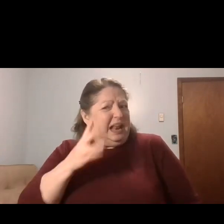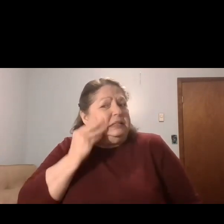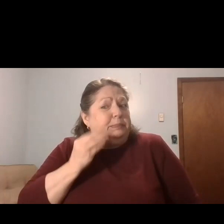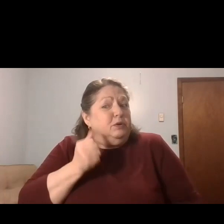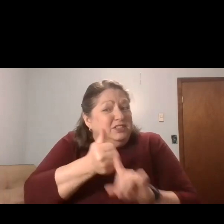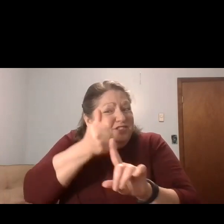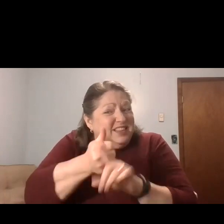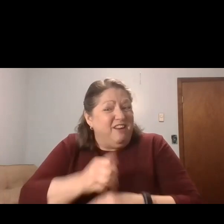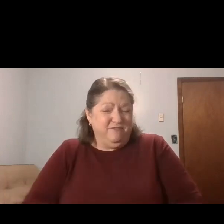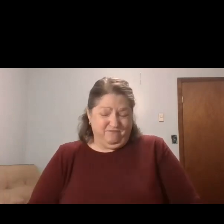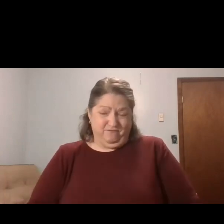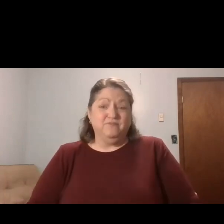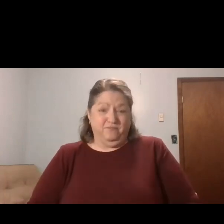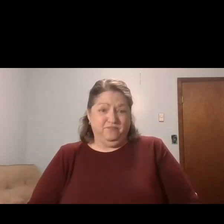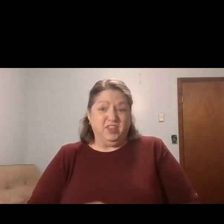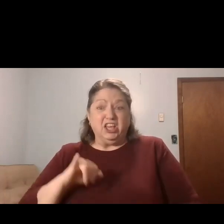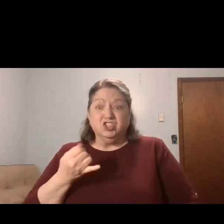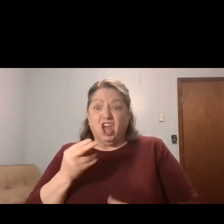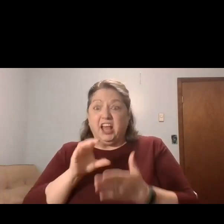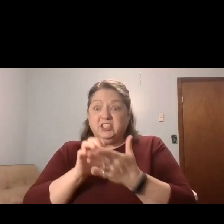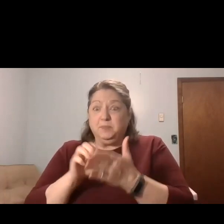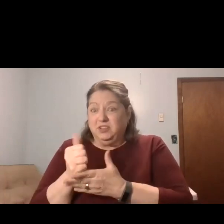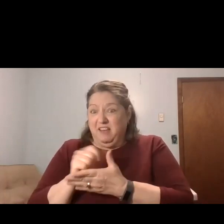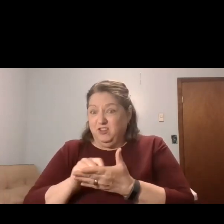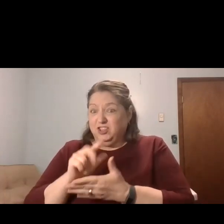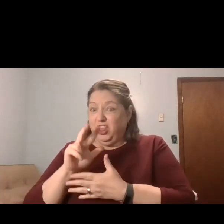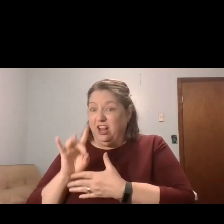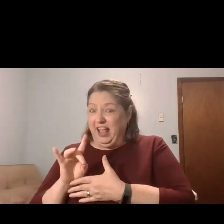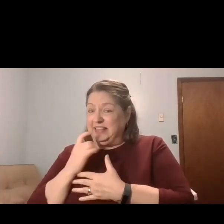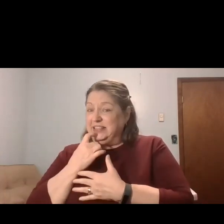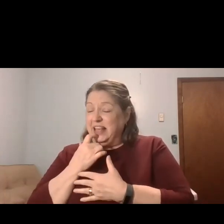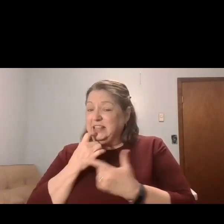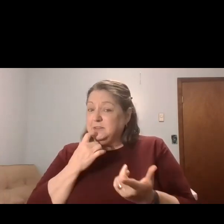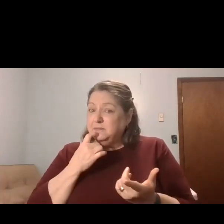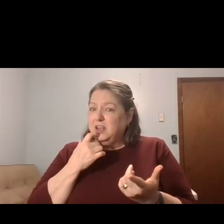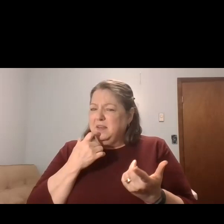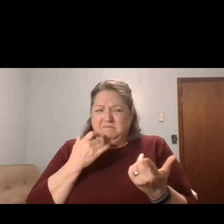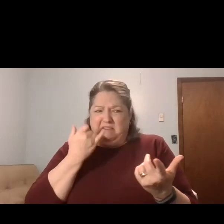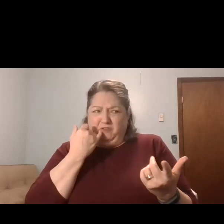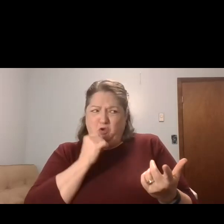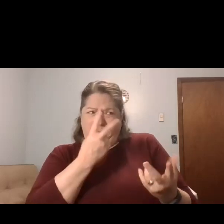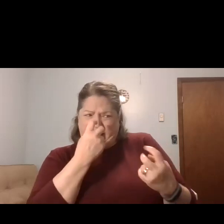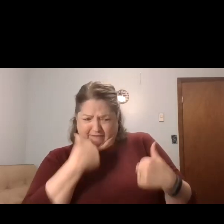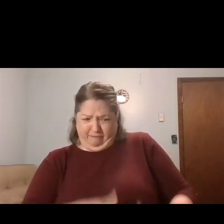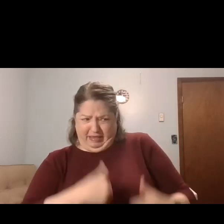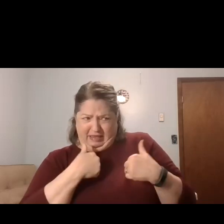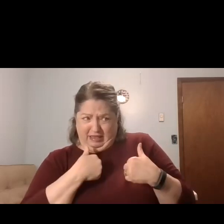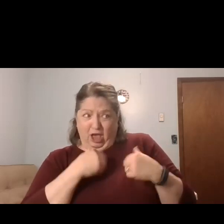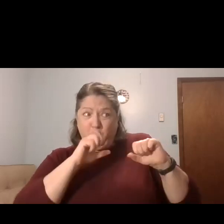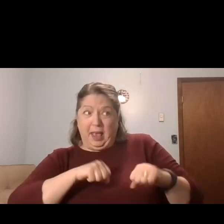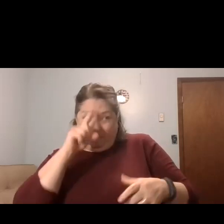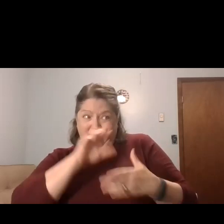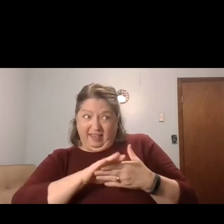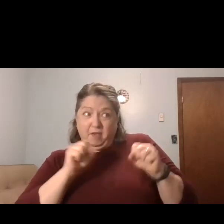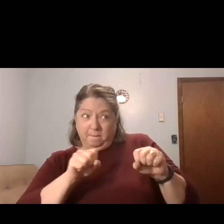10:38, if you don't believe that I am who I claim to be, then at least believe in the miracles themselves. Jesus is reminding